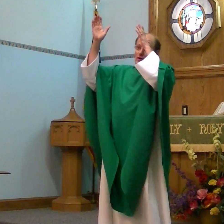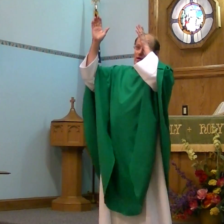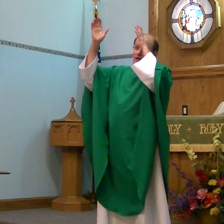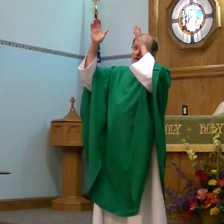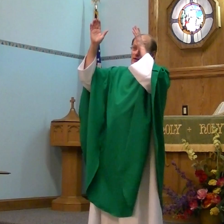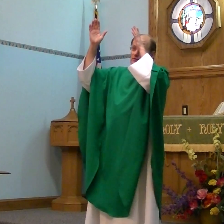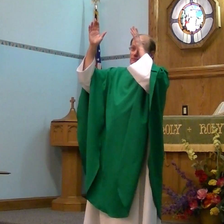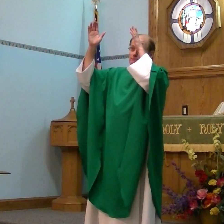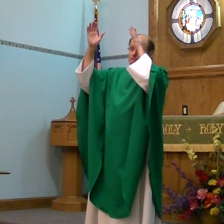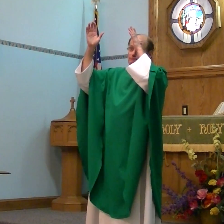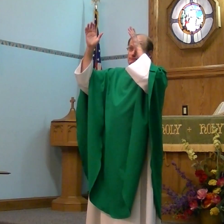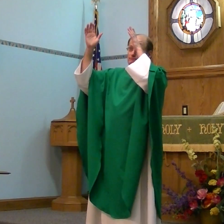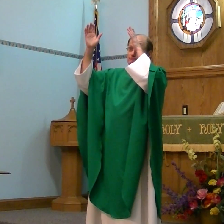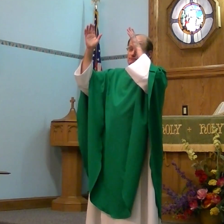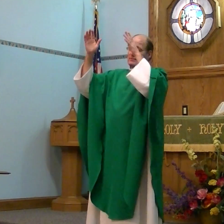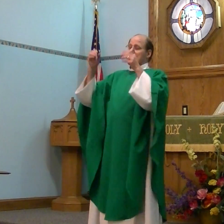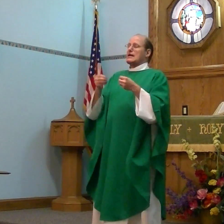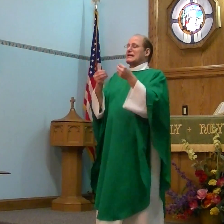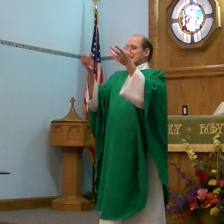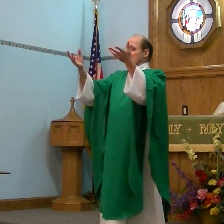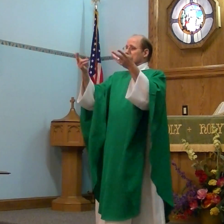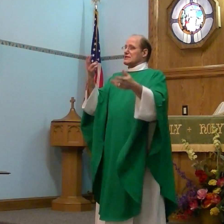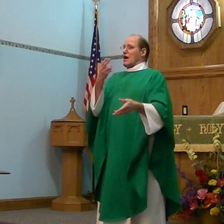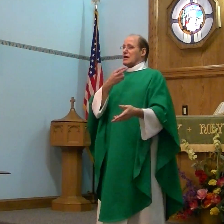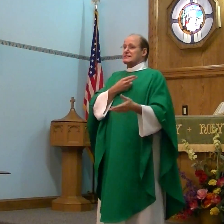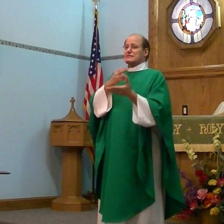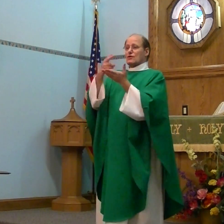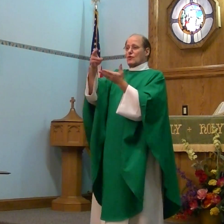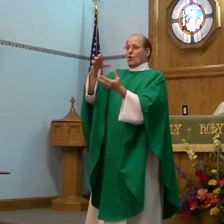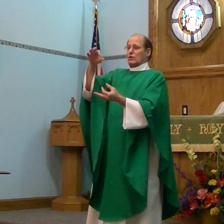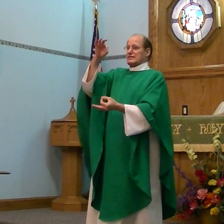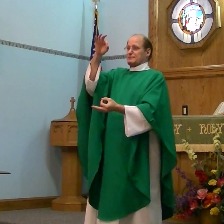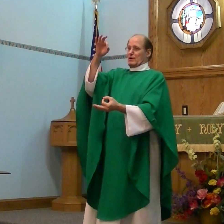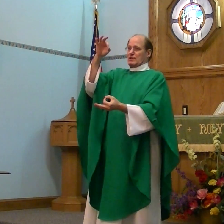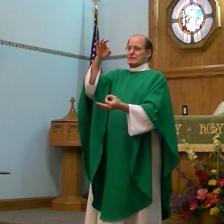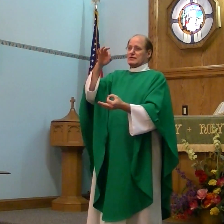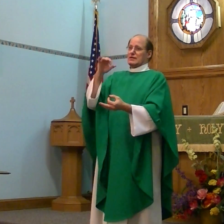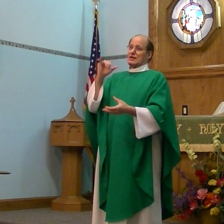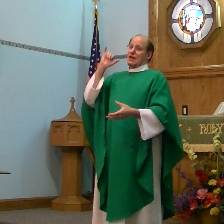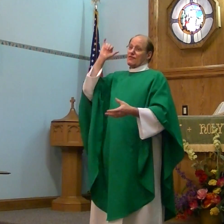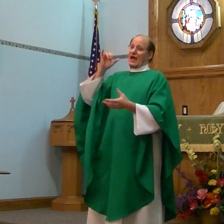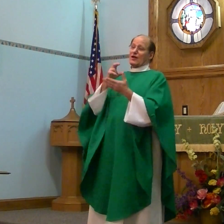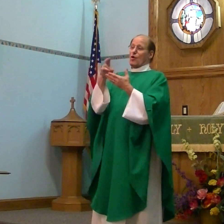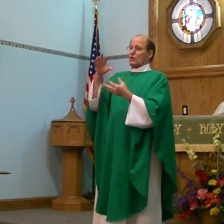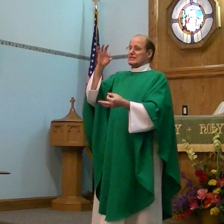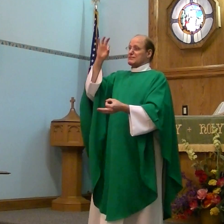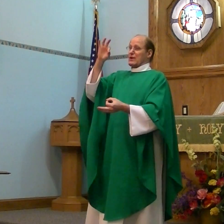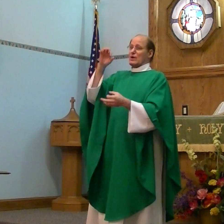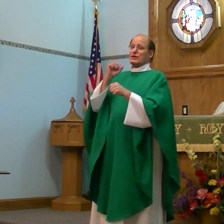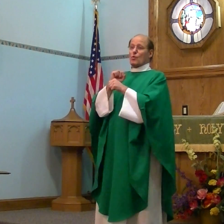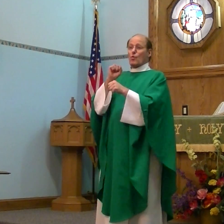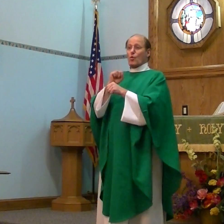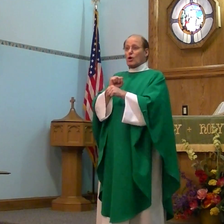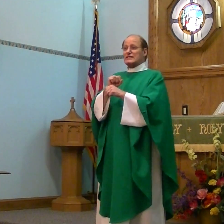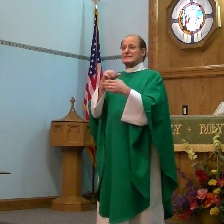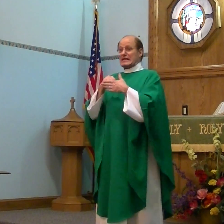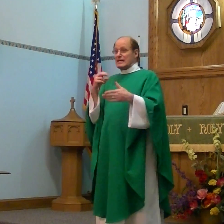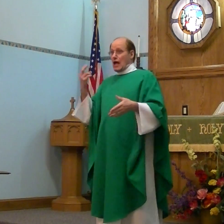gives us the Holy Spirit. That Holy Spirit works in